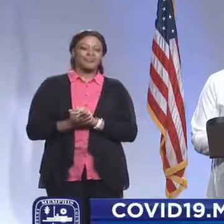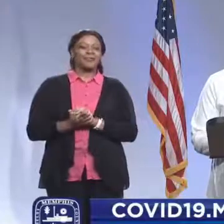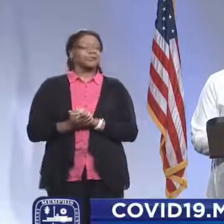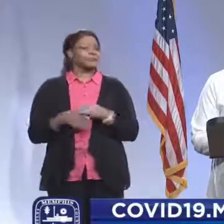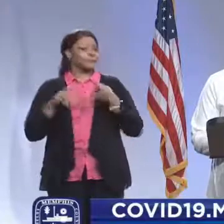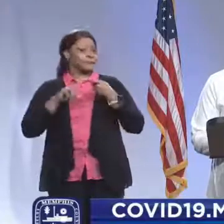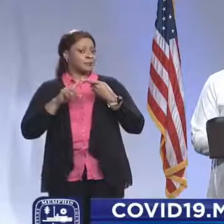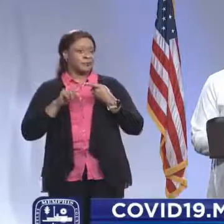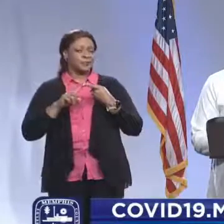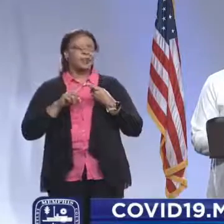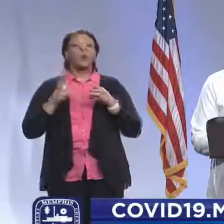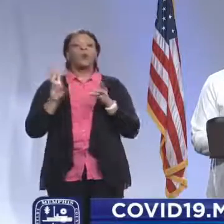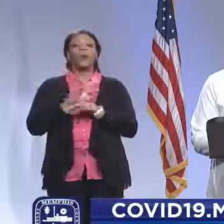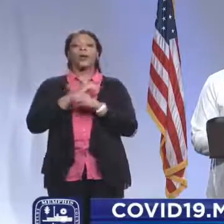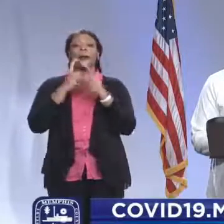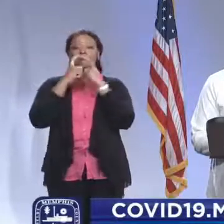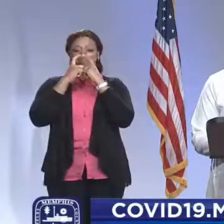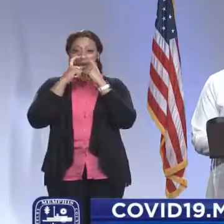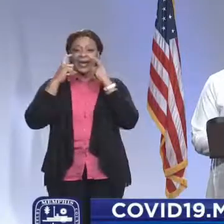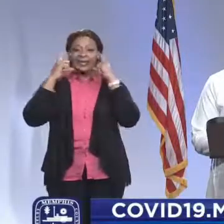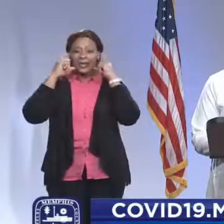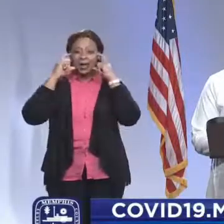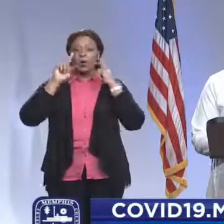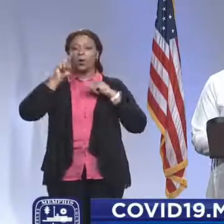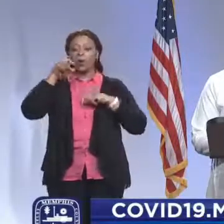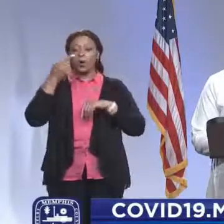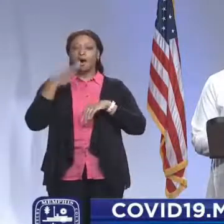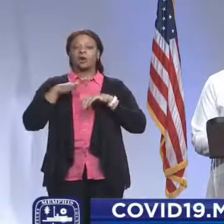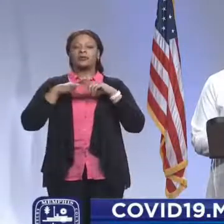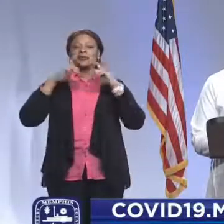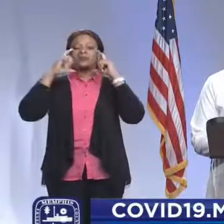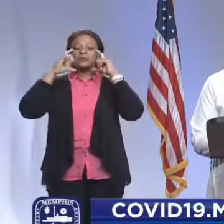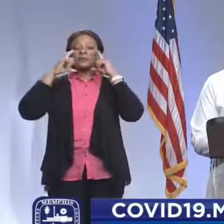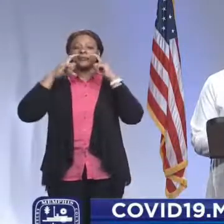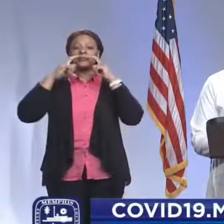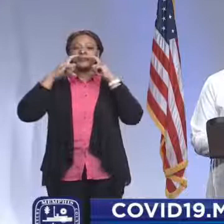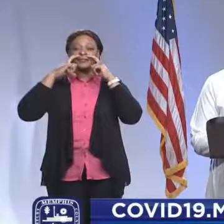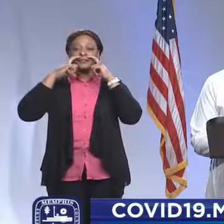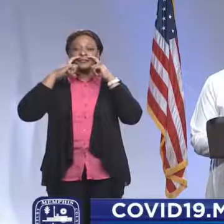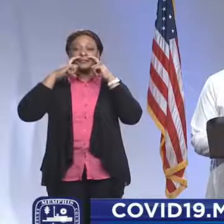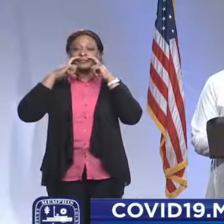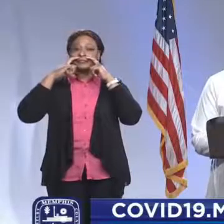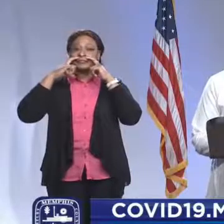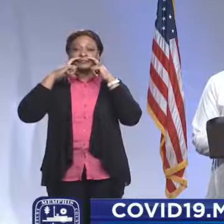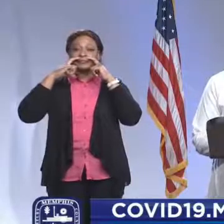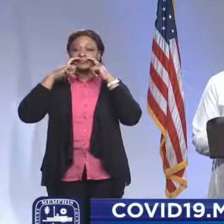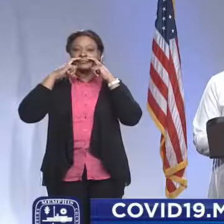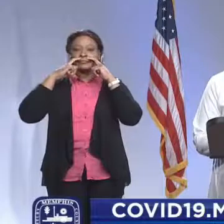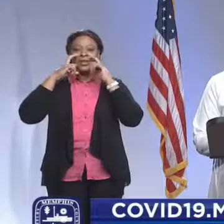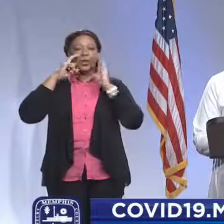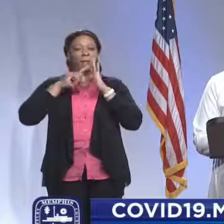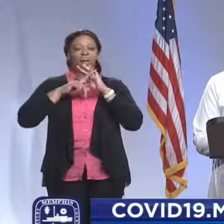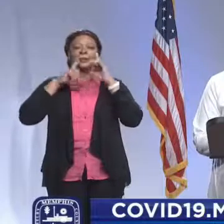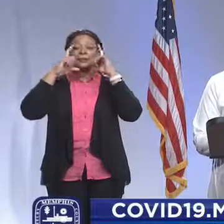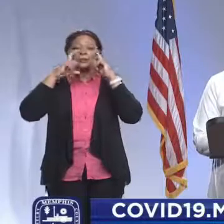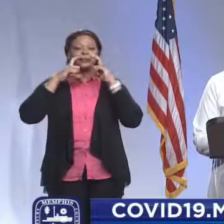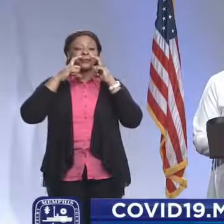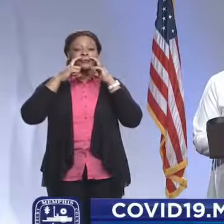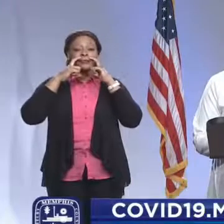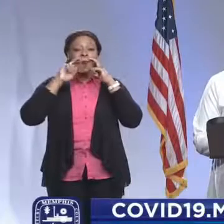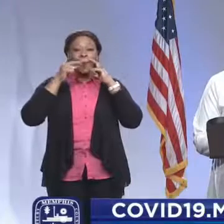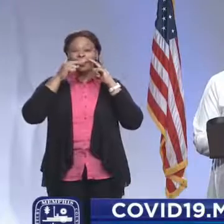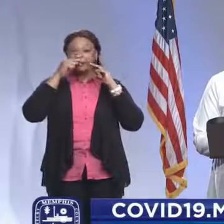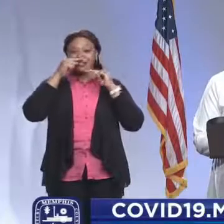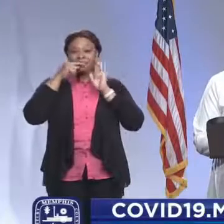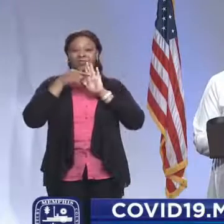One is wear your mask only on the tip of your nose. You have seen people wearing it only on the tip of their